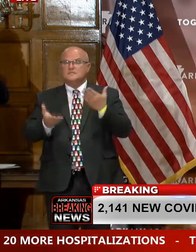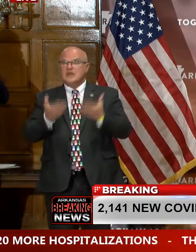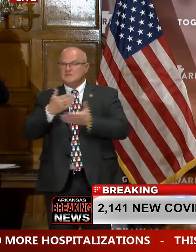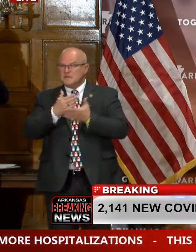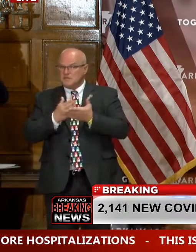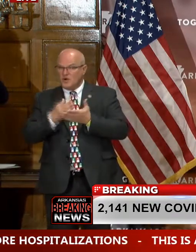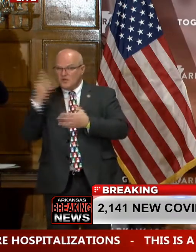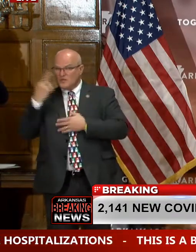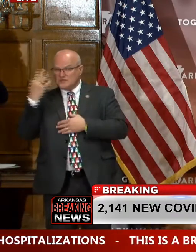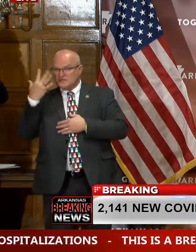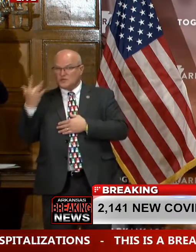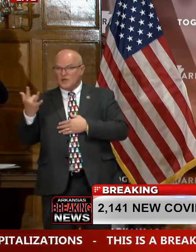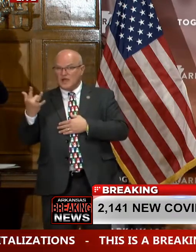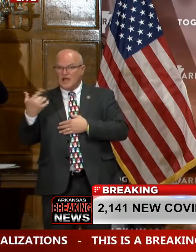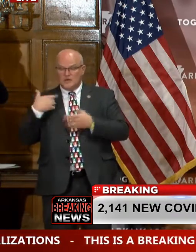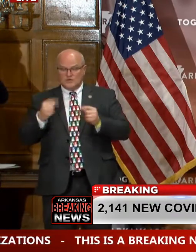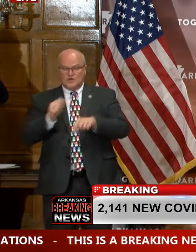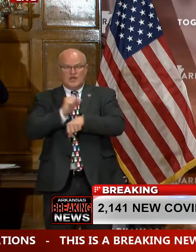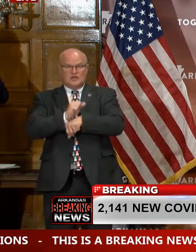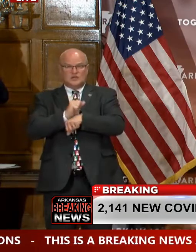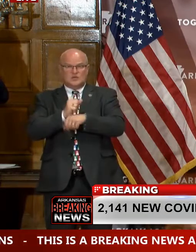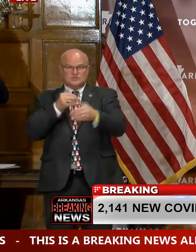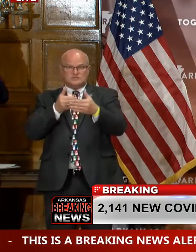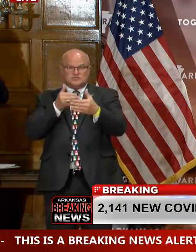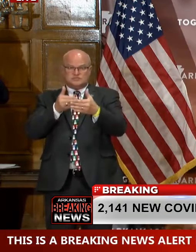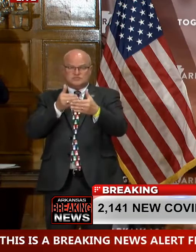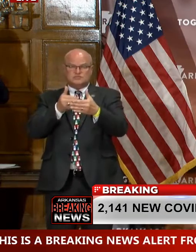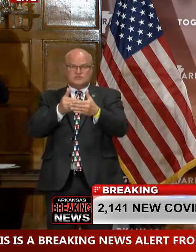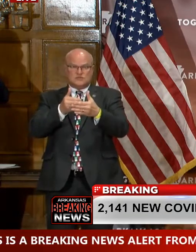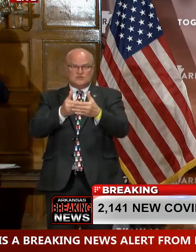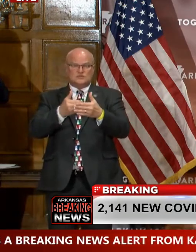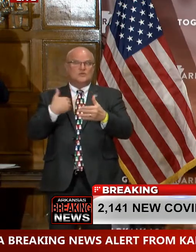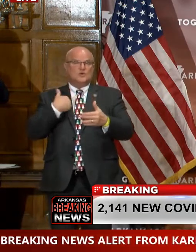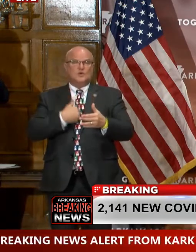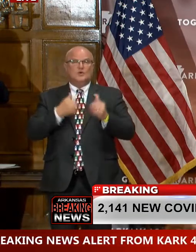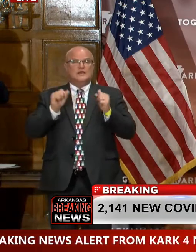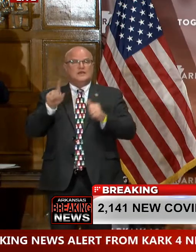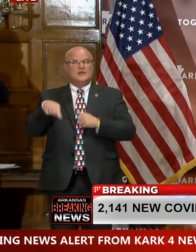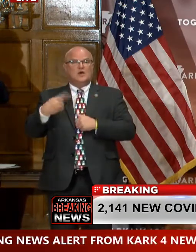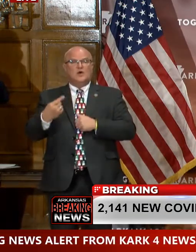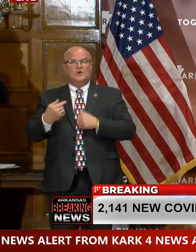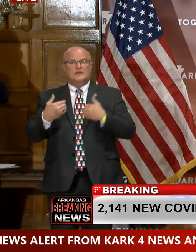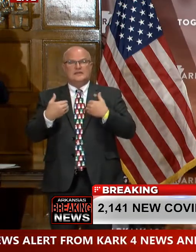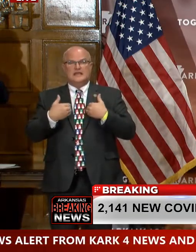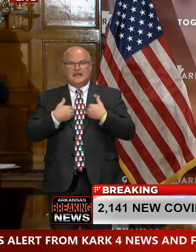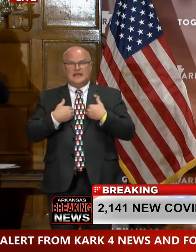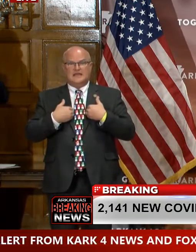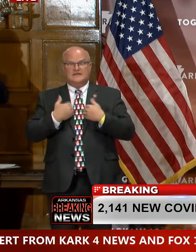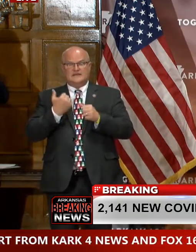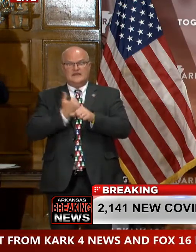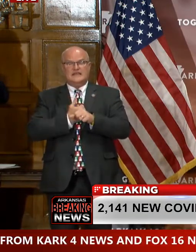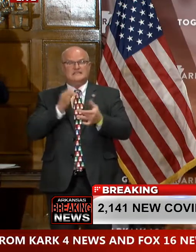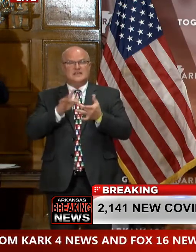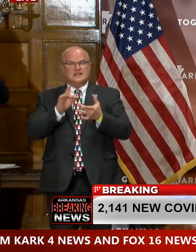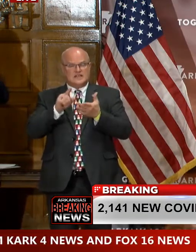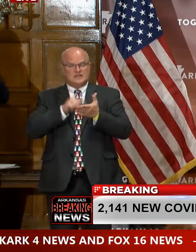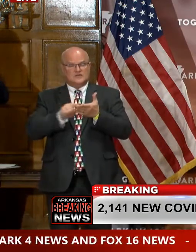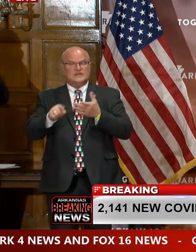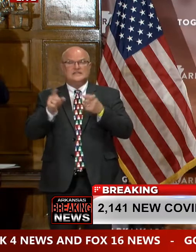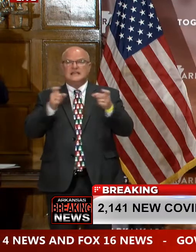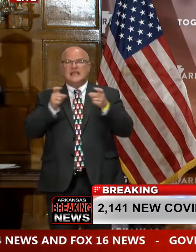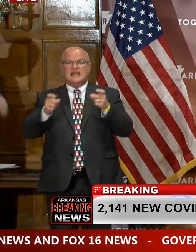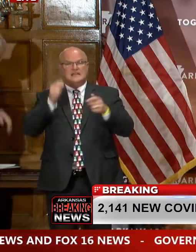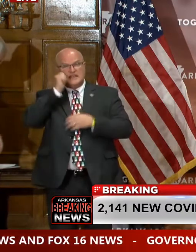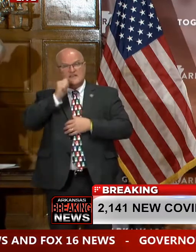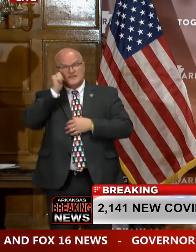of it. And we're trying to work towards that. We can only each contact tracer can only handle so many cases